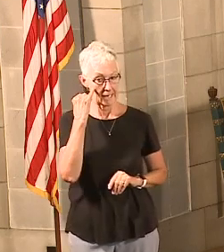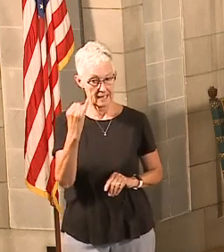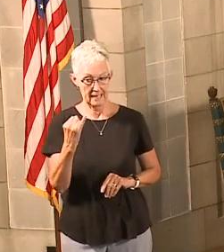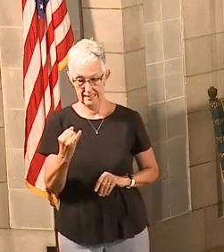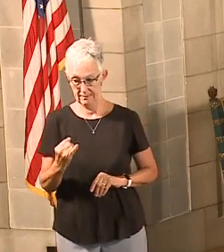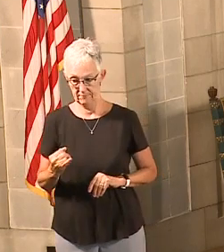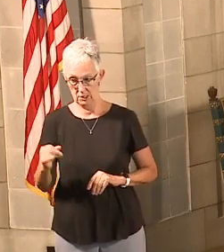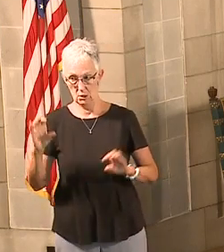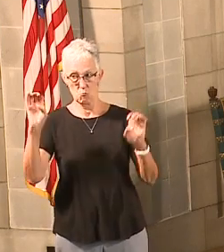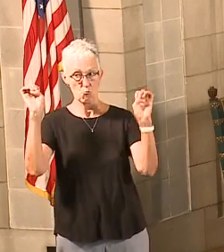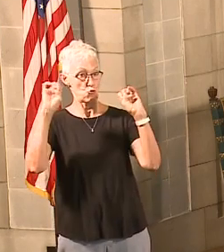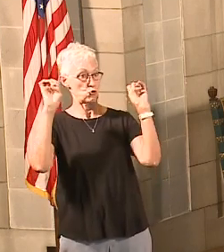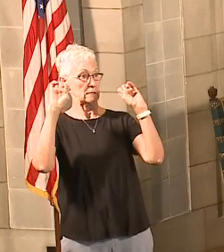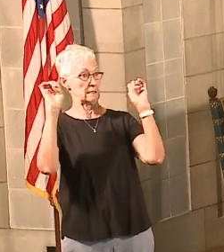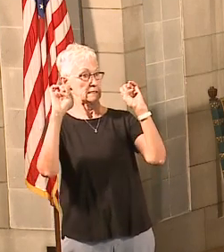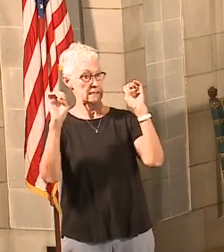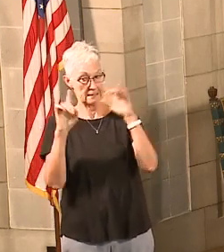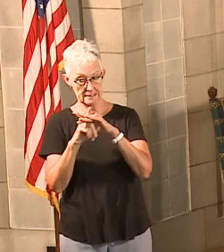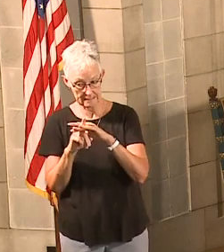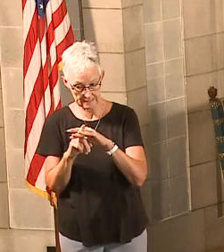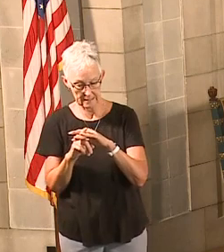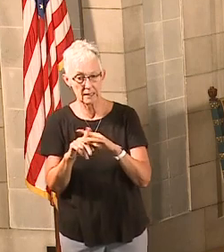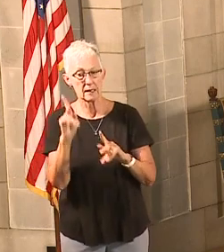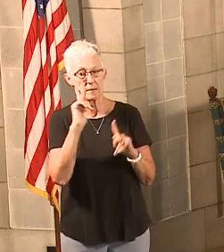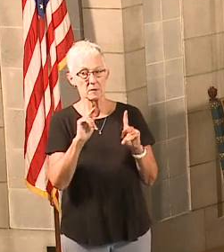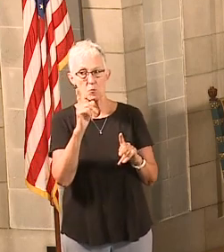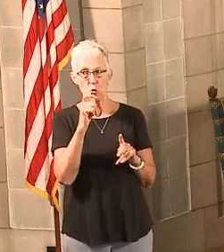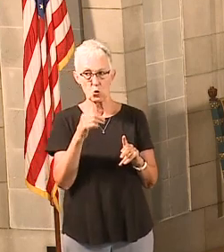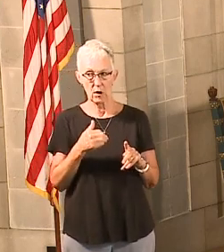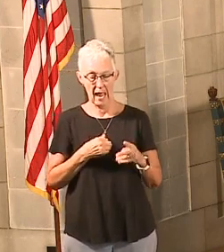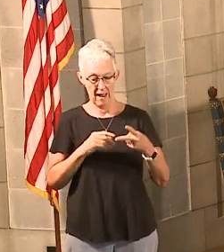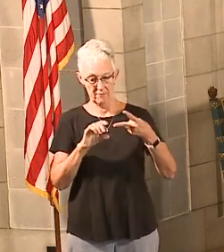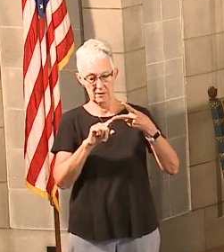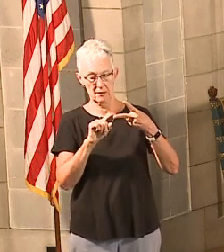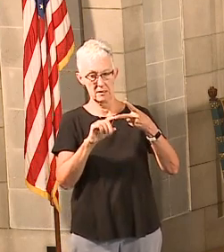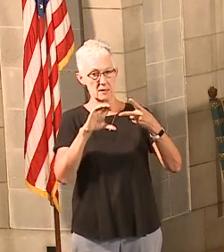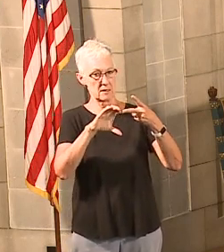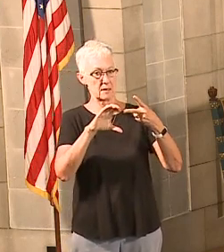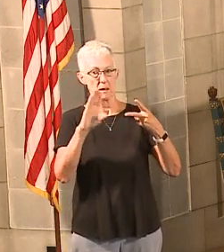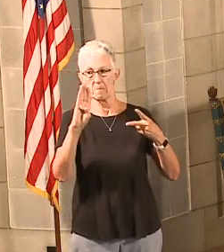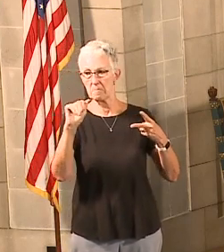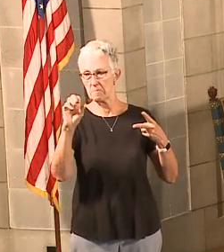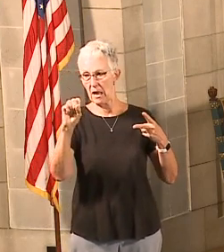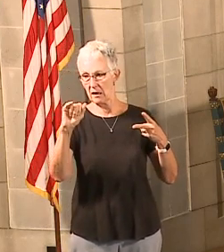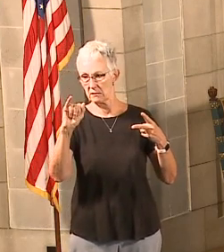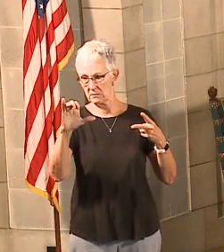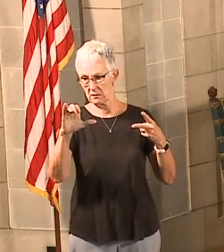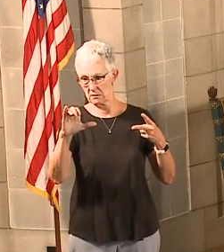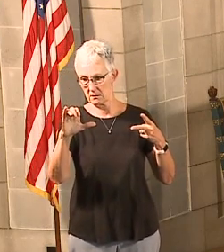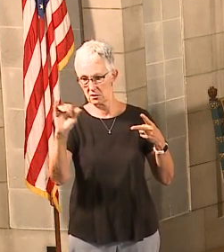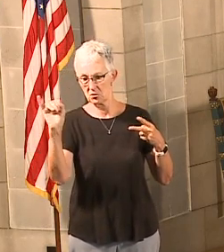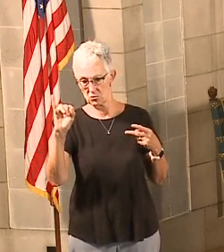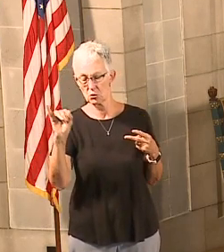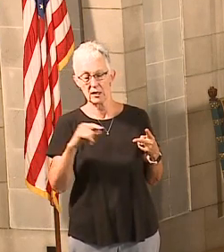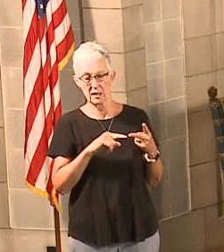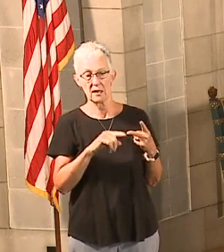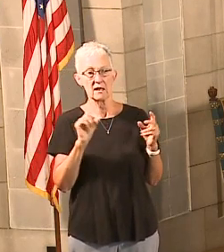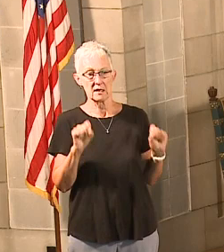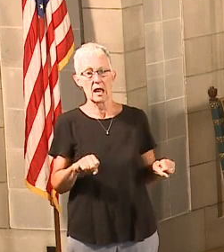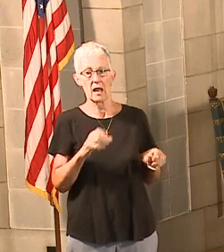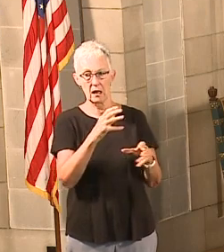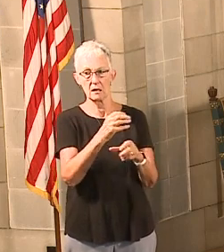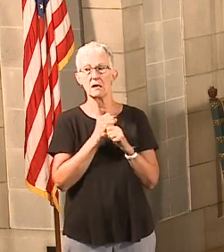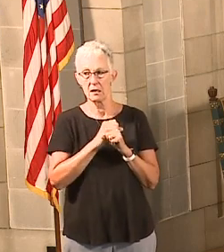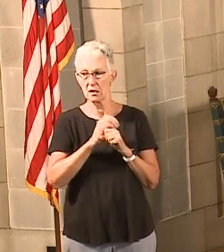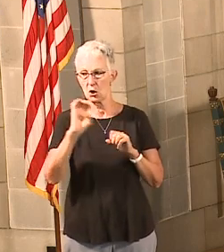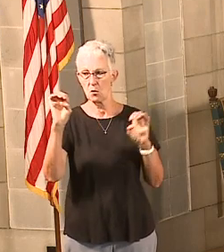situations, those individuals that are in the basic package will have access to emergency dental and other eye care